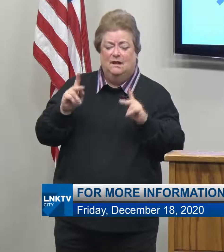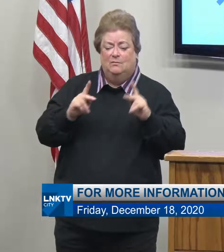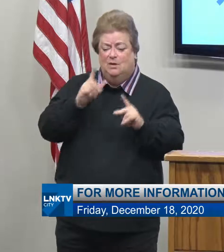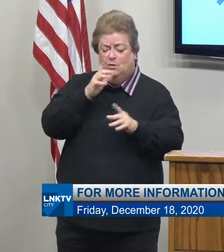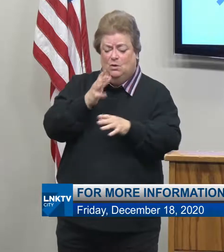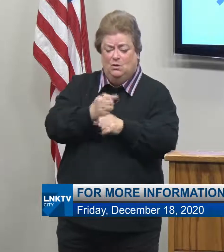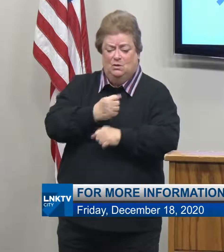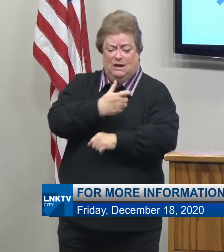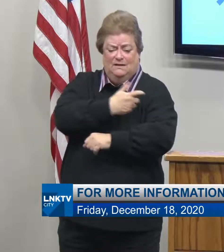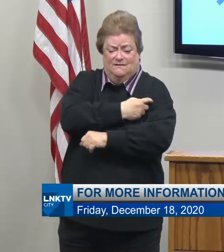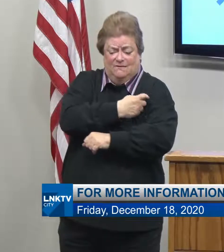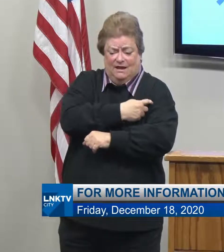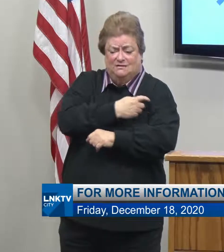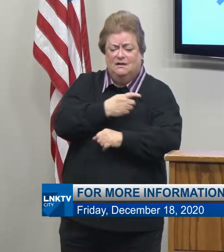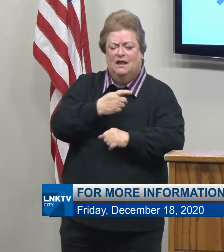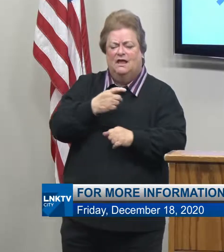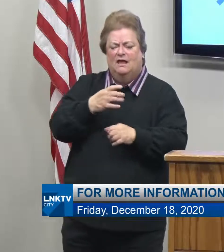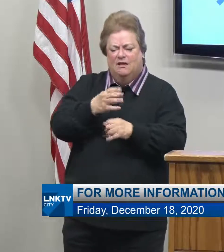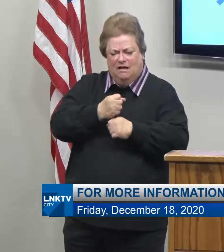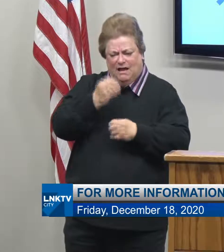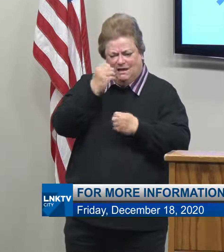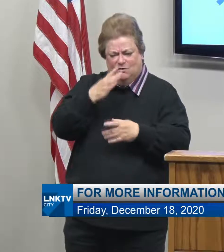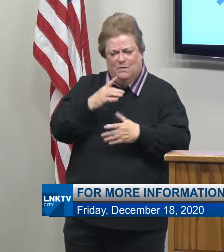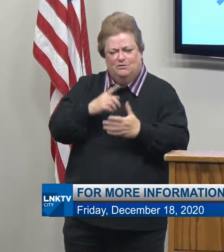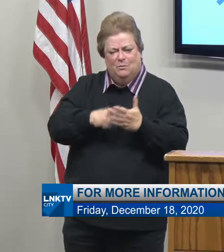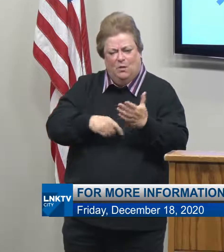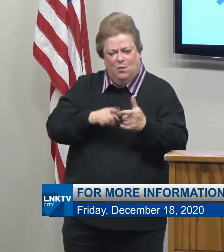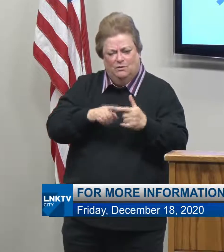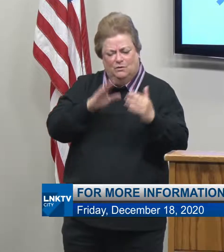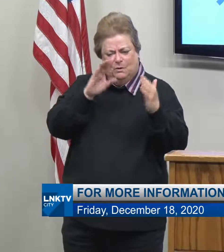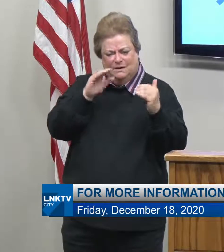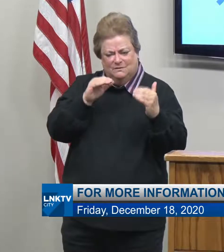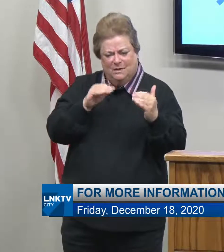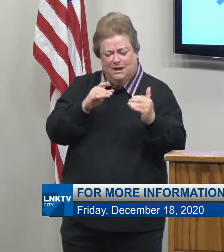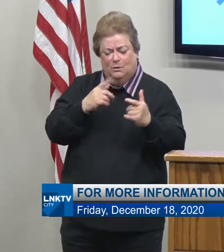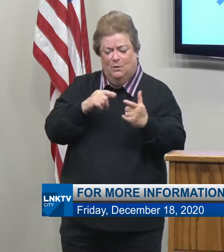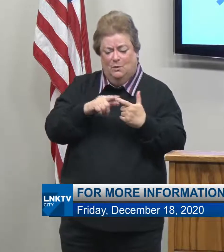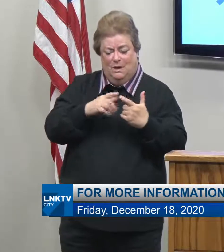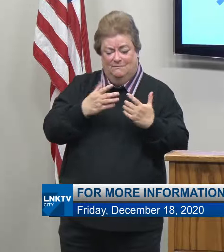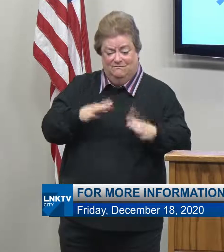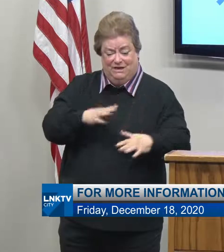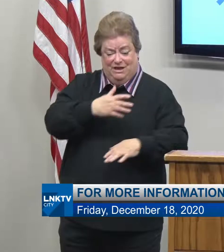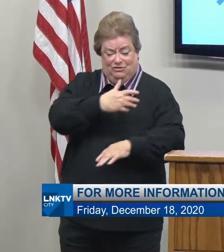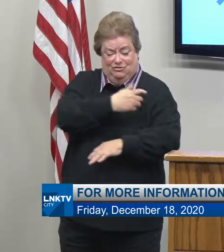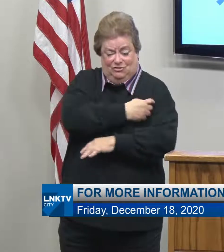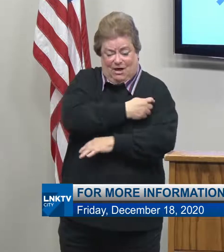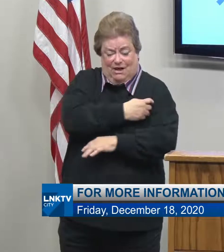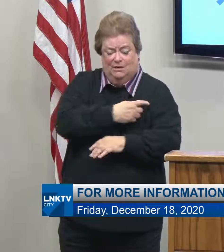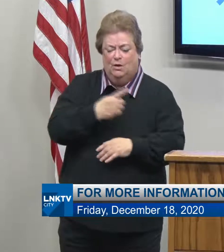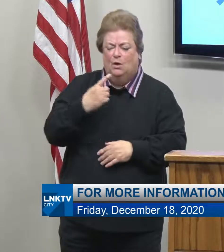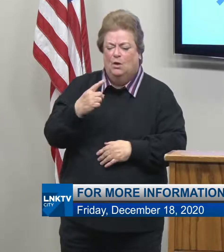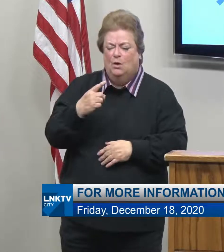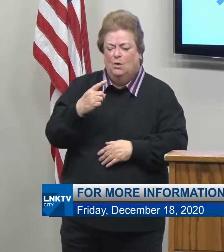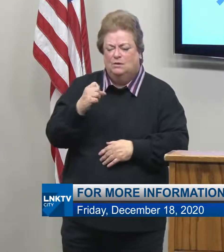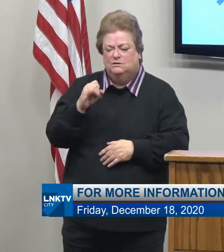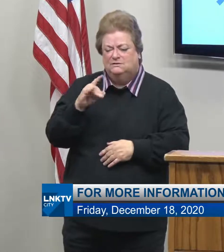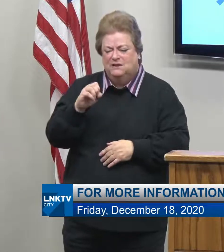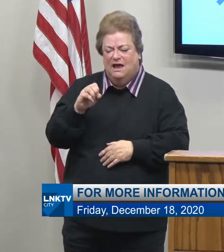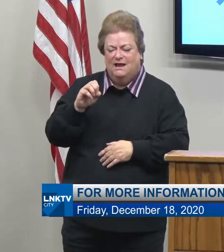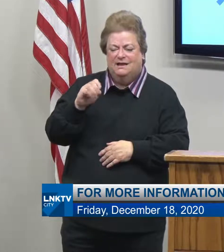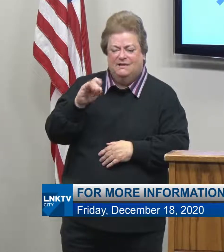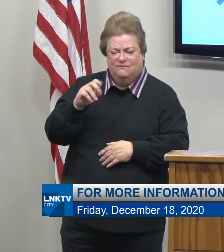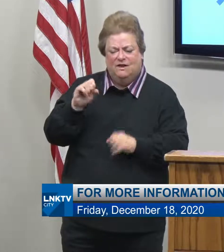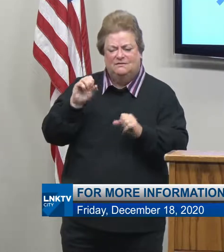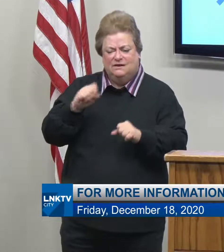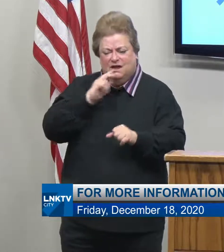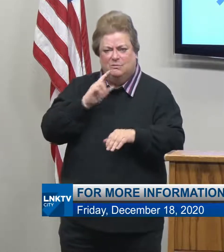receive information about what to expect after receiving the vaccine. Some side effects are normal.